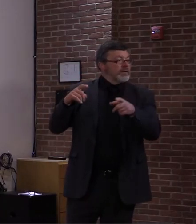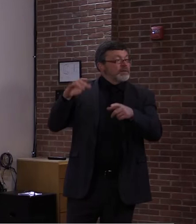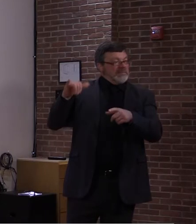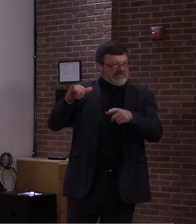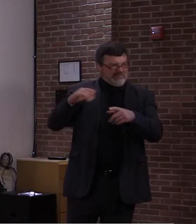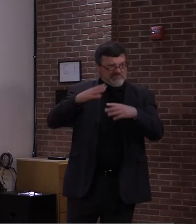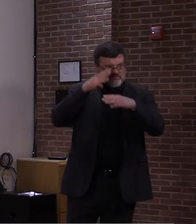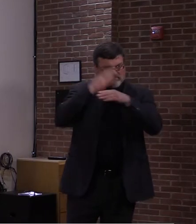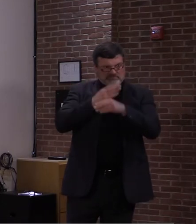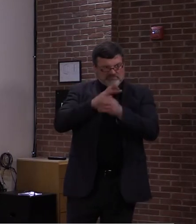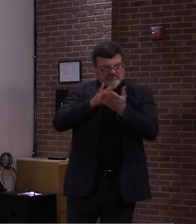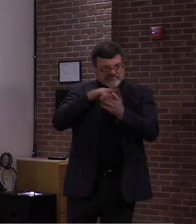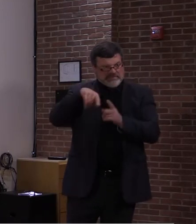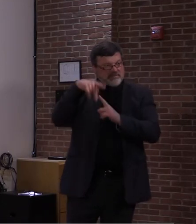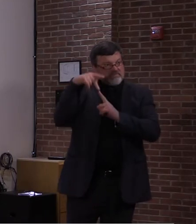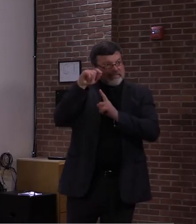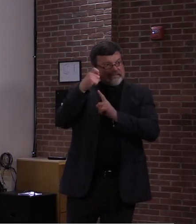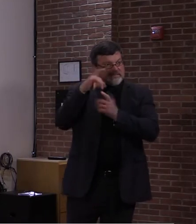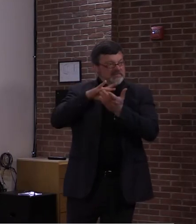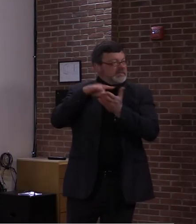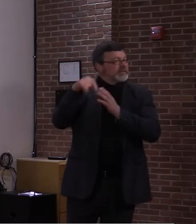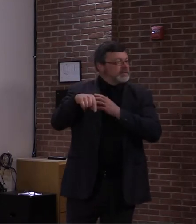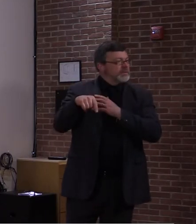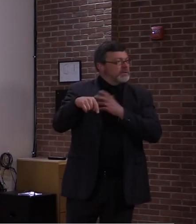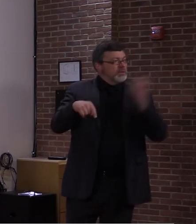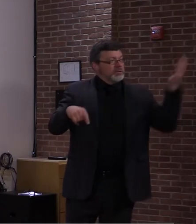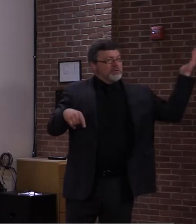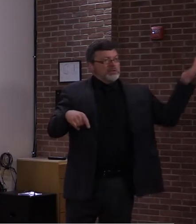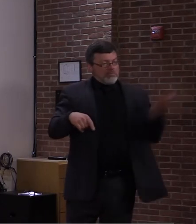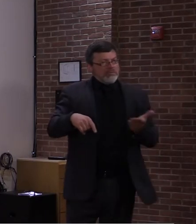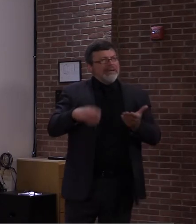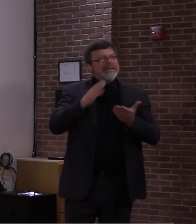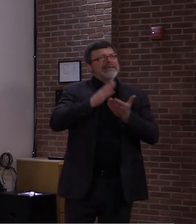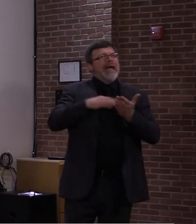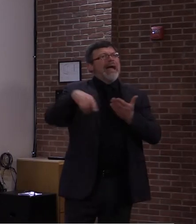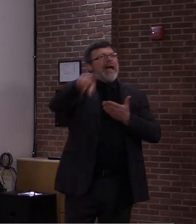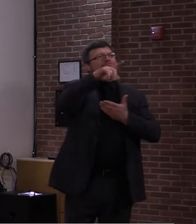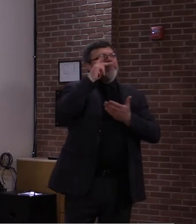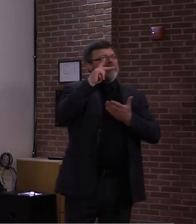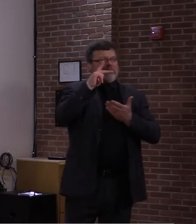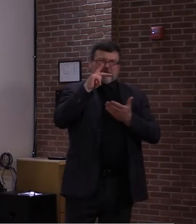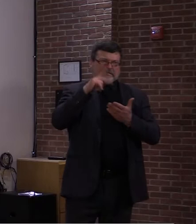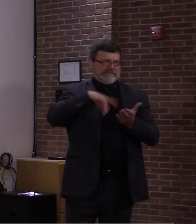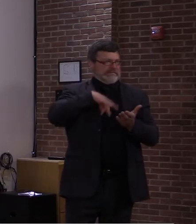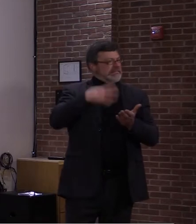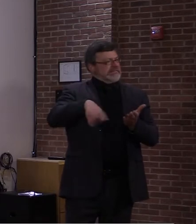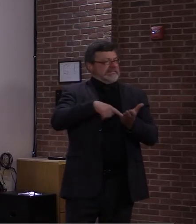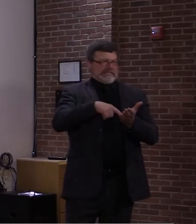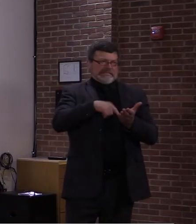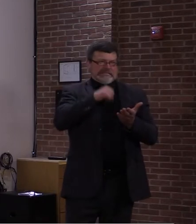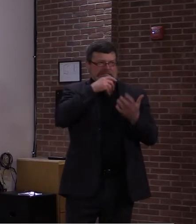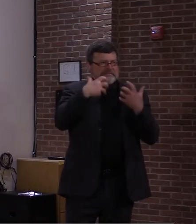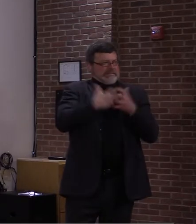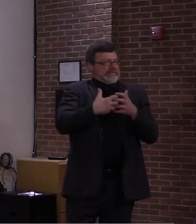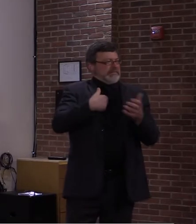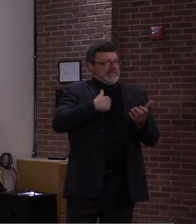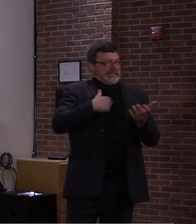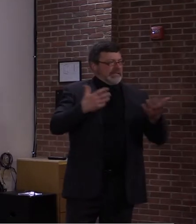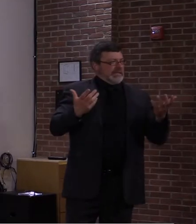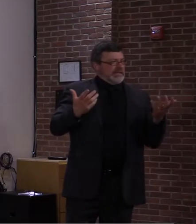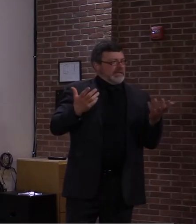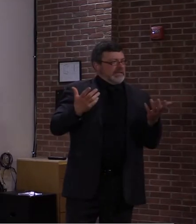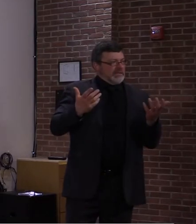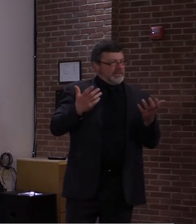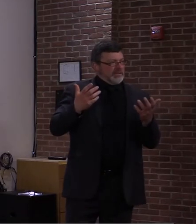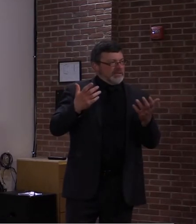might be skeptical of, you know, taking those, you know, what's your message to those folks? About skeptical about wanting to take a drug